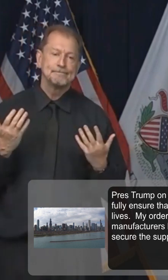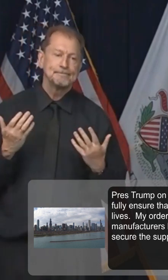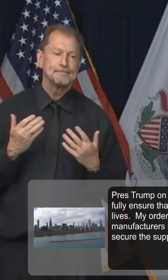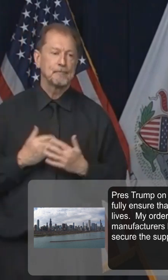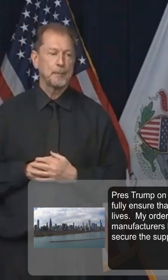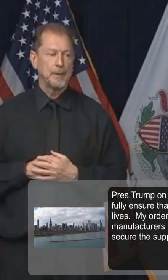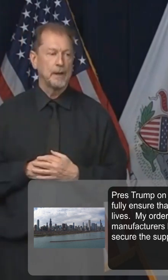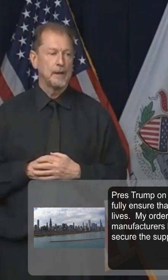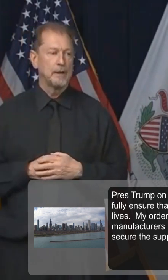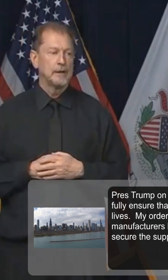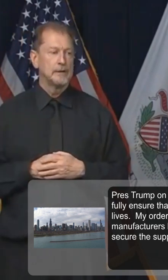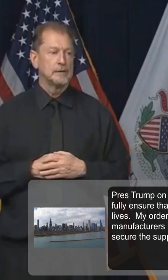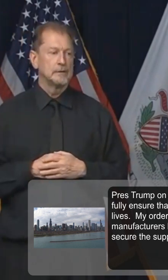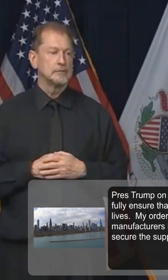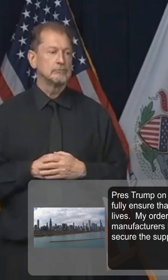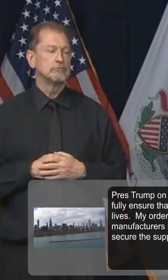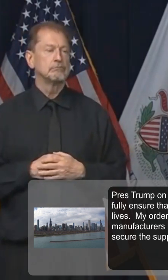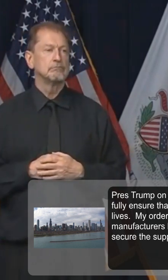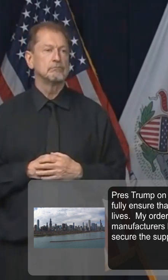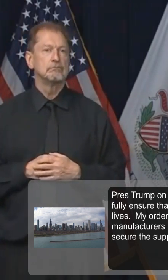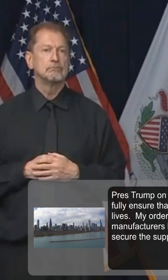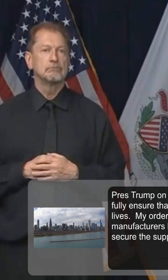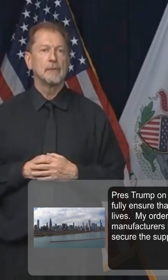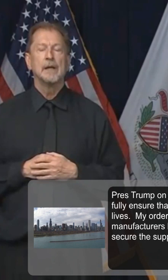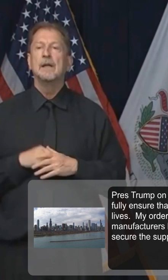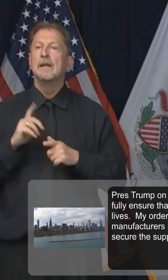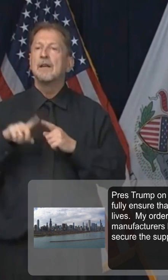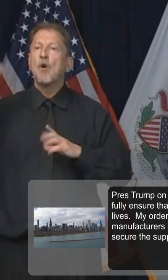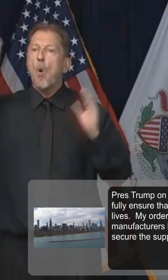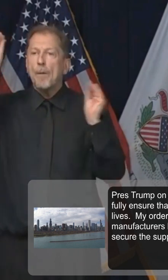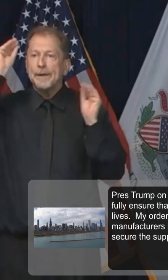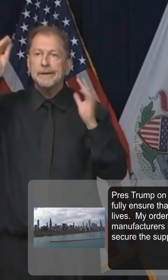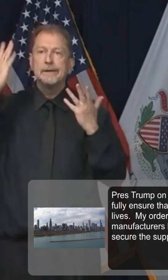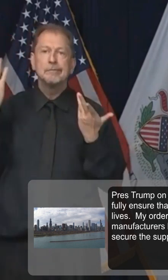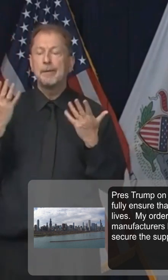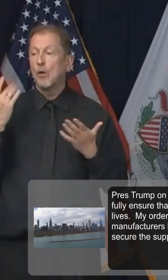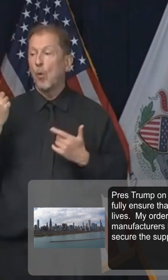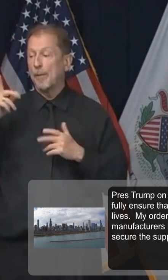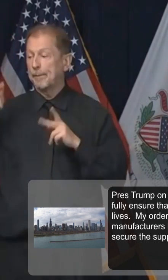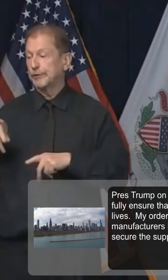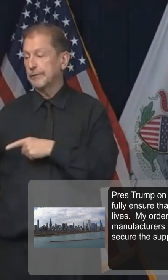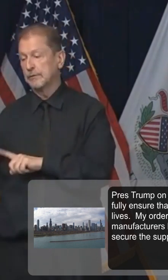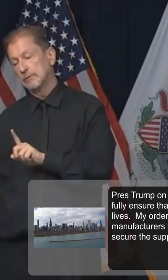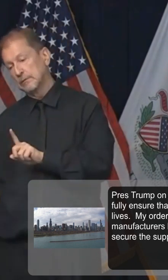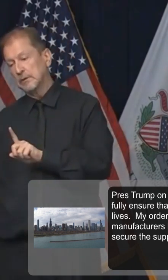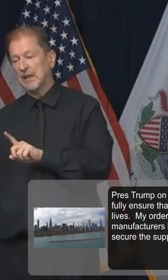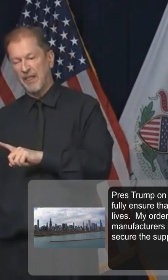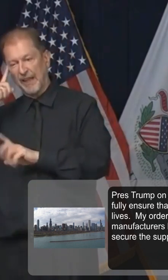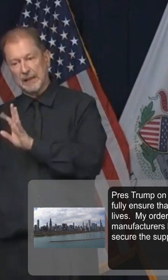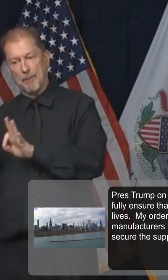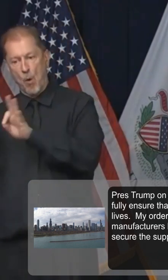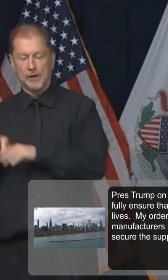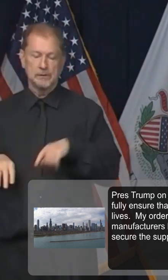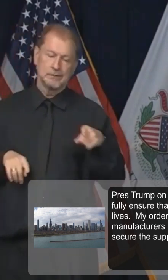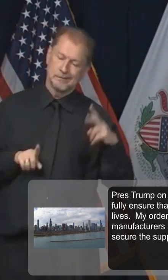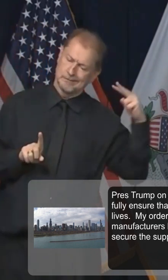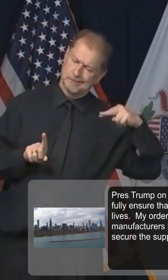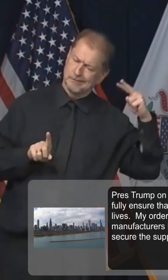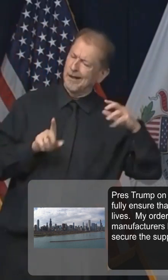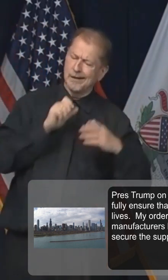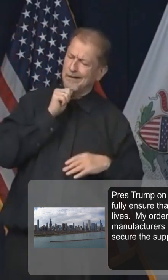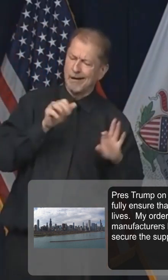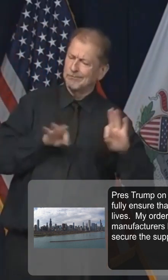I think that there are a number of things that I think one person might not consider essential and somebody else would consider